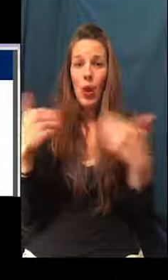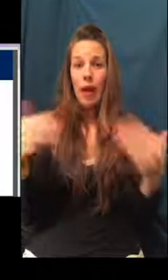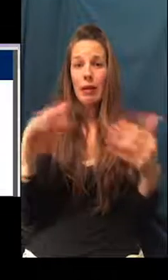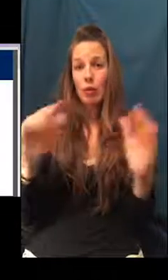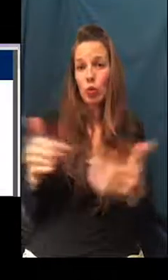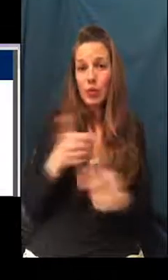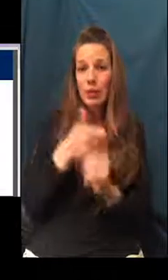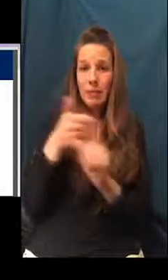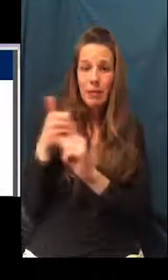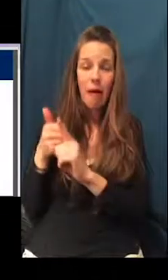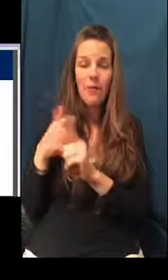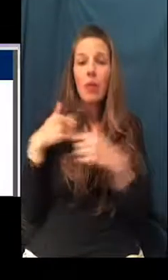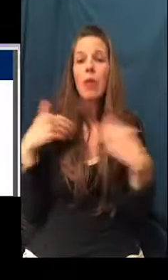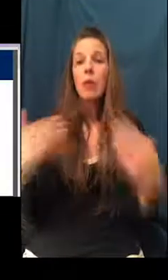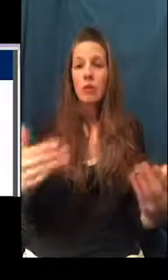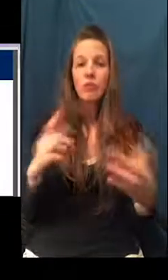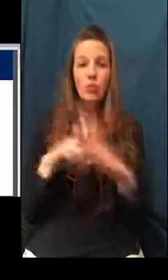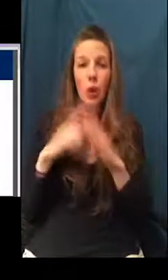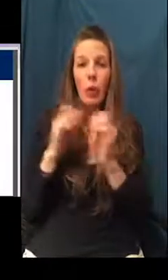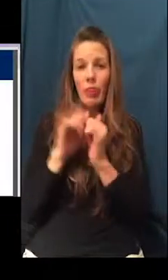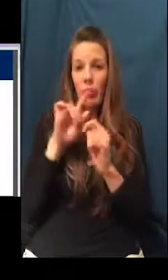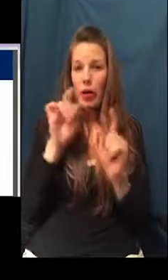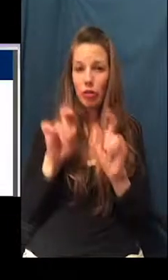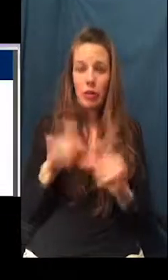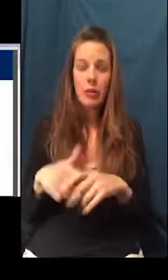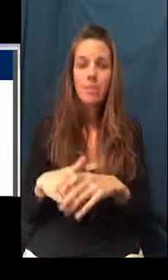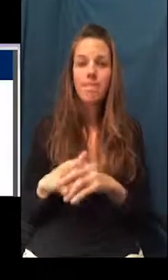themselves, and then we will move into the questions.